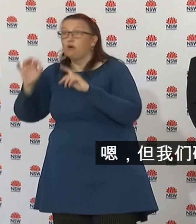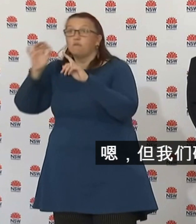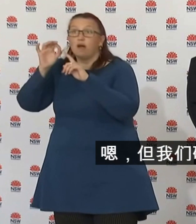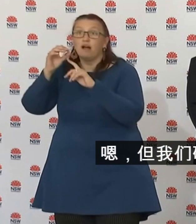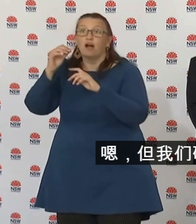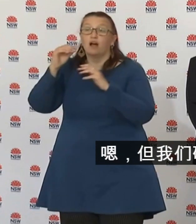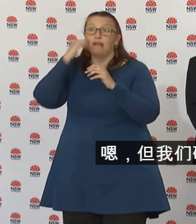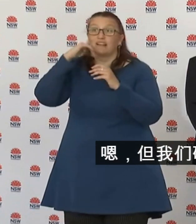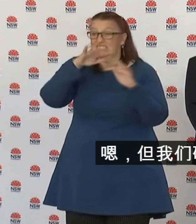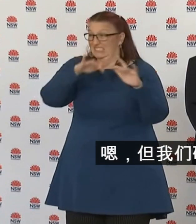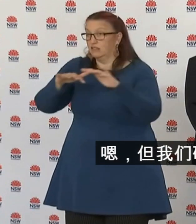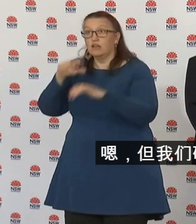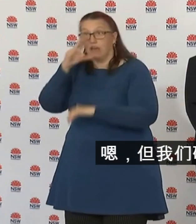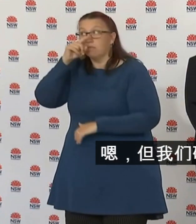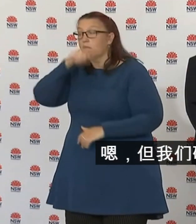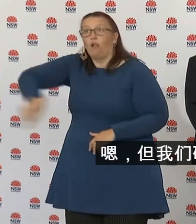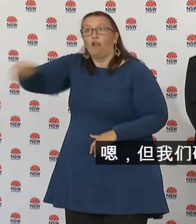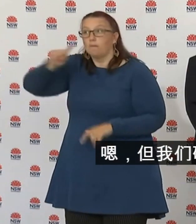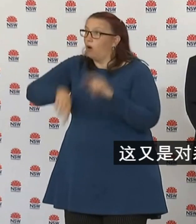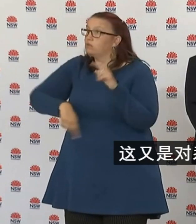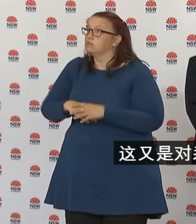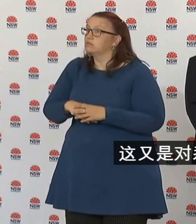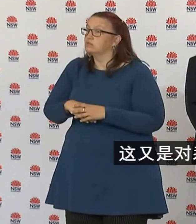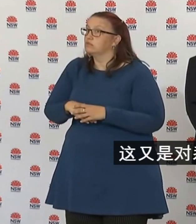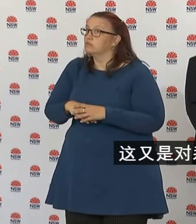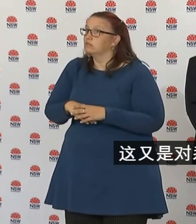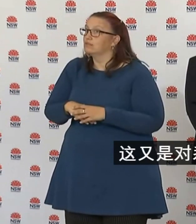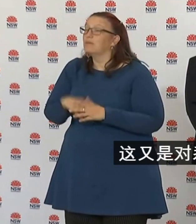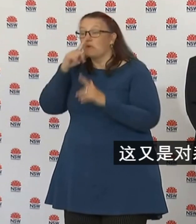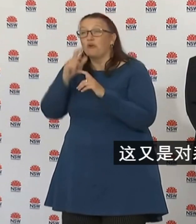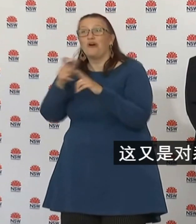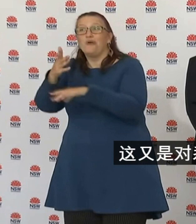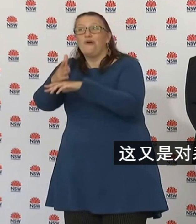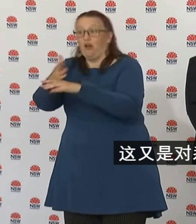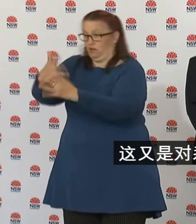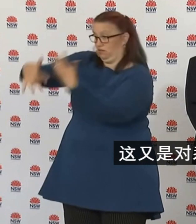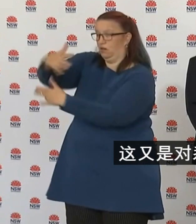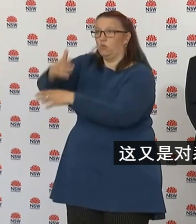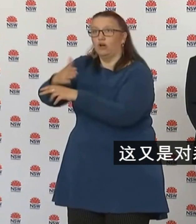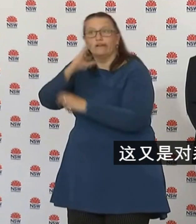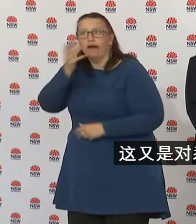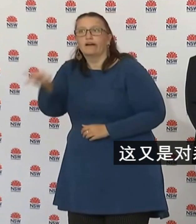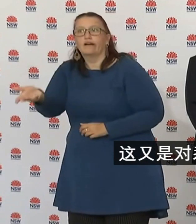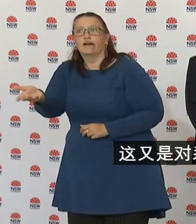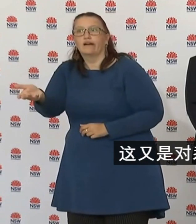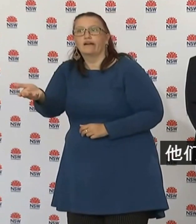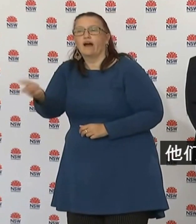we do know that people are going to workplaces, and it is, again, a call out to southwestern Sydney and western Sydney. They